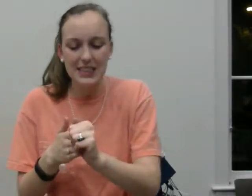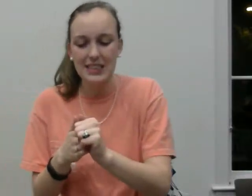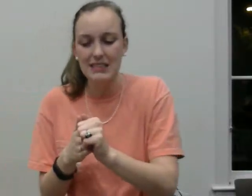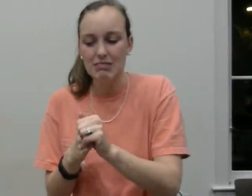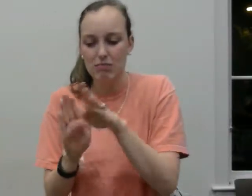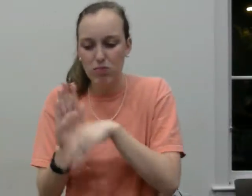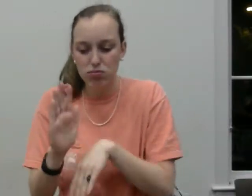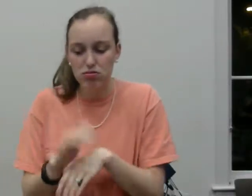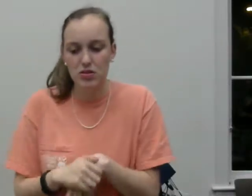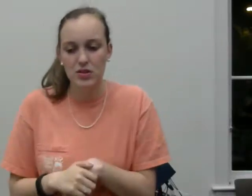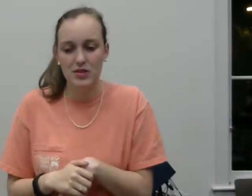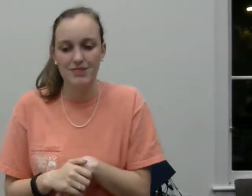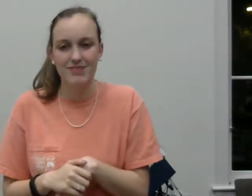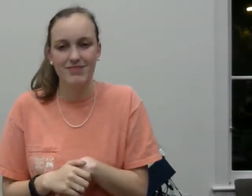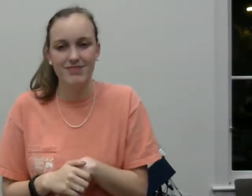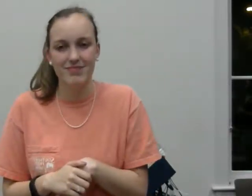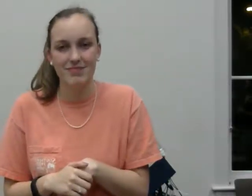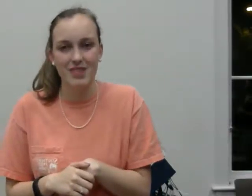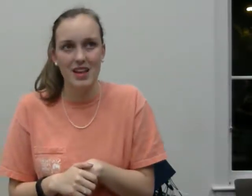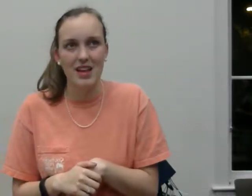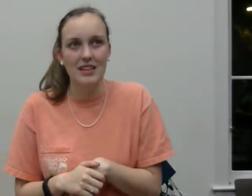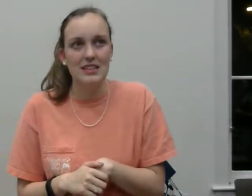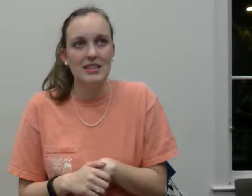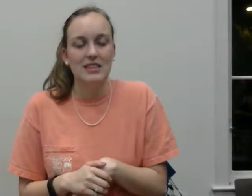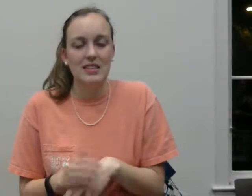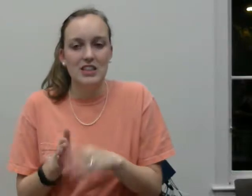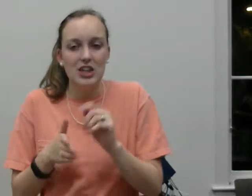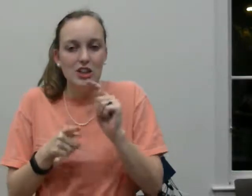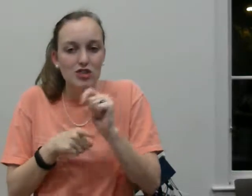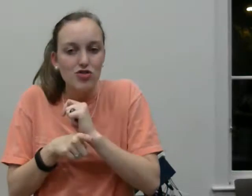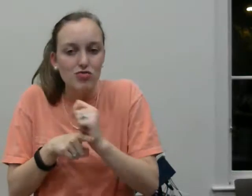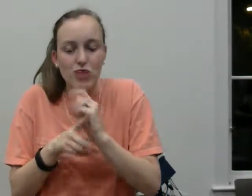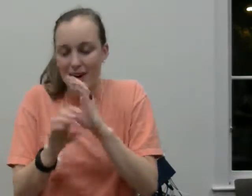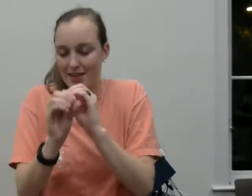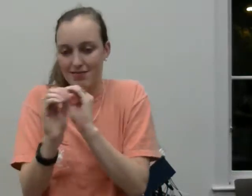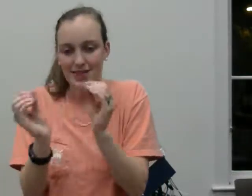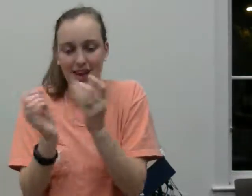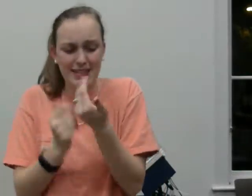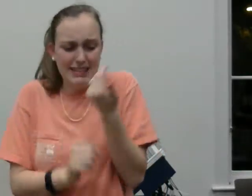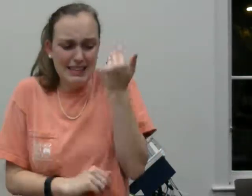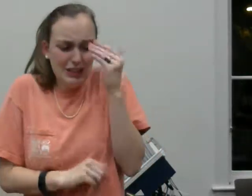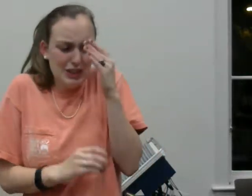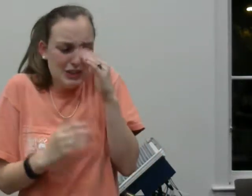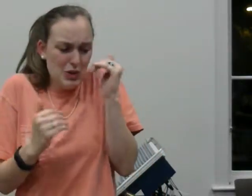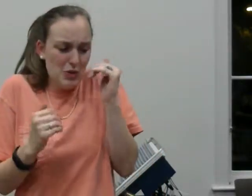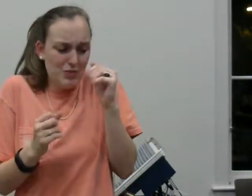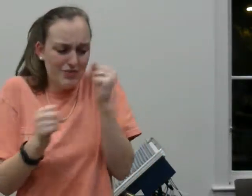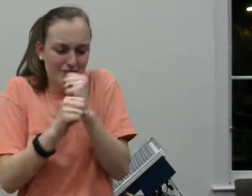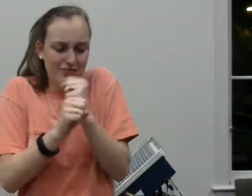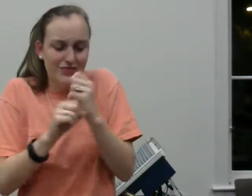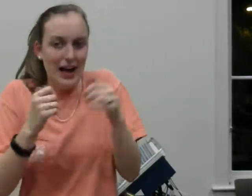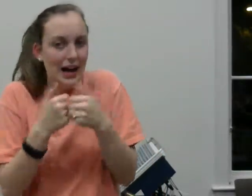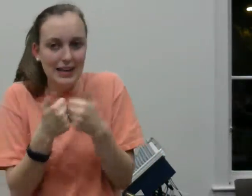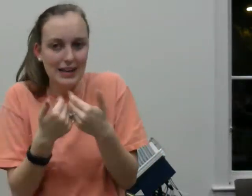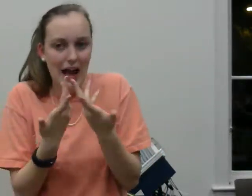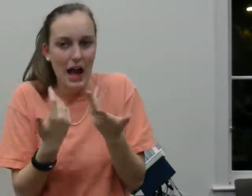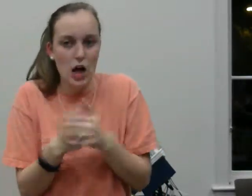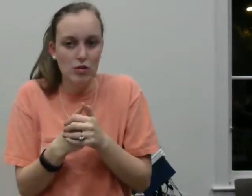experience was what really led to a number of defeats early on in the war. They simply didn't know how to fight. And this lack of experience